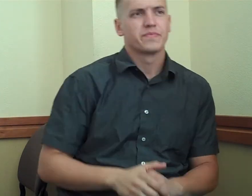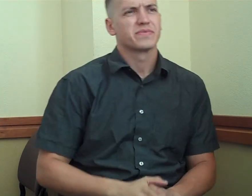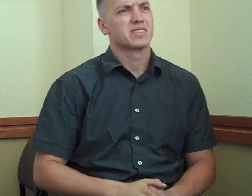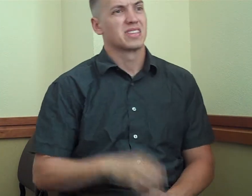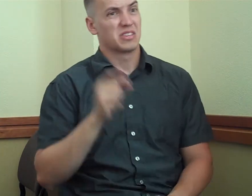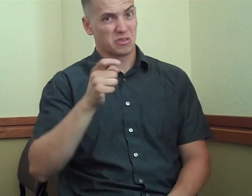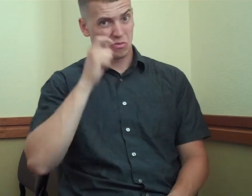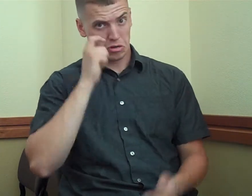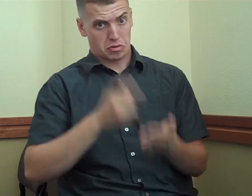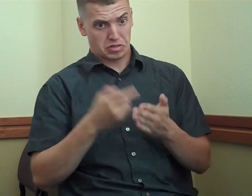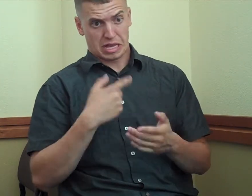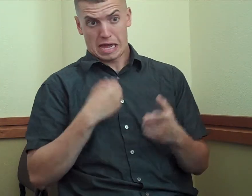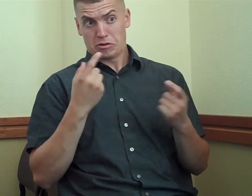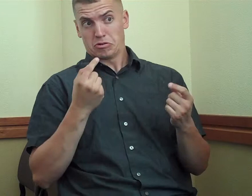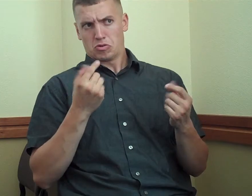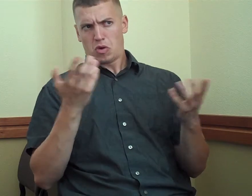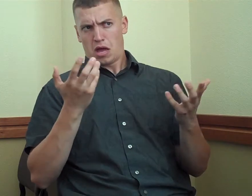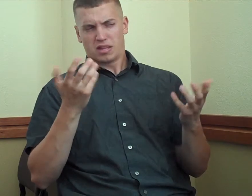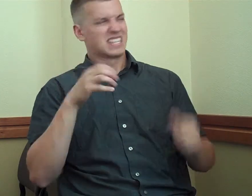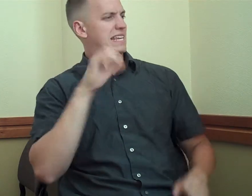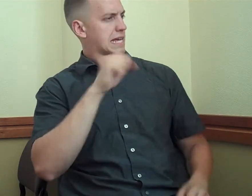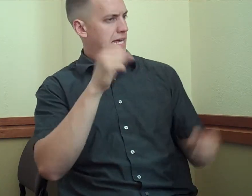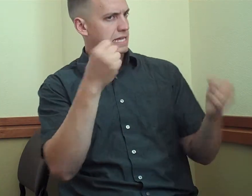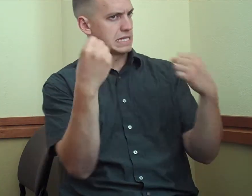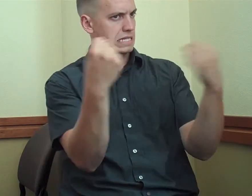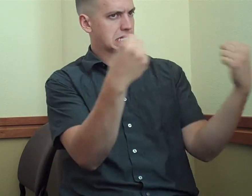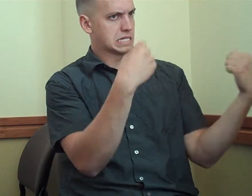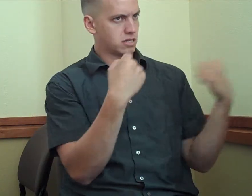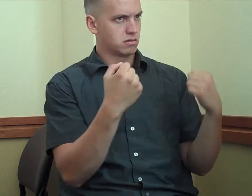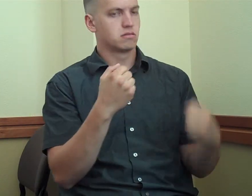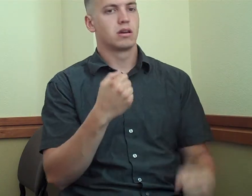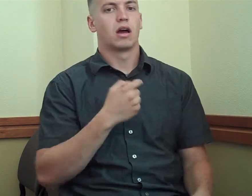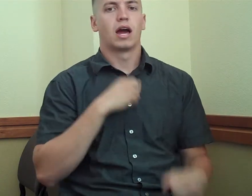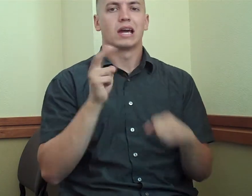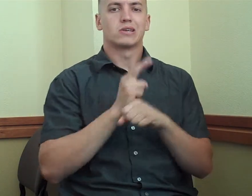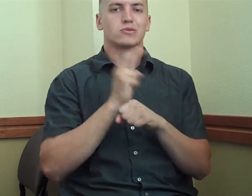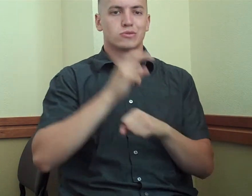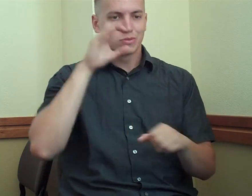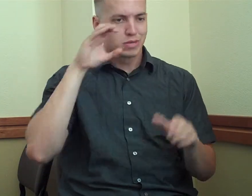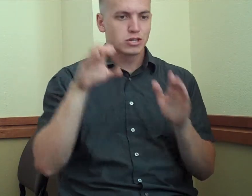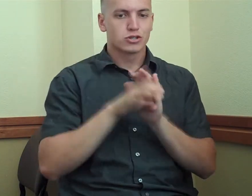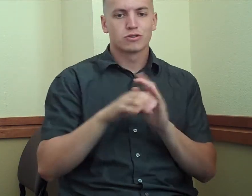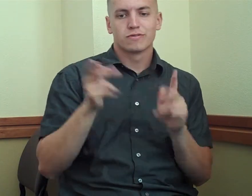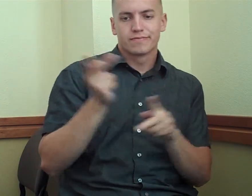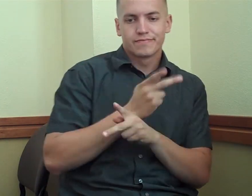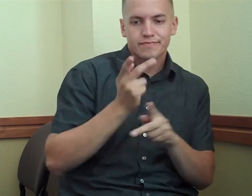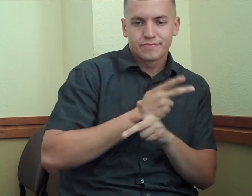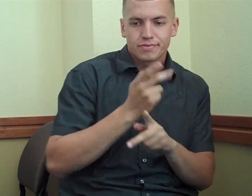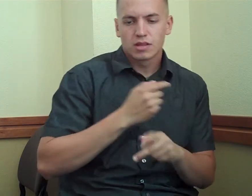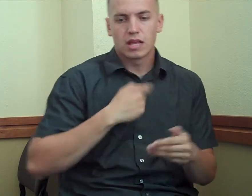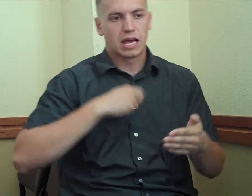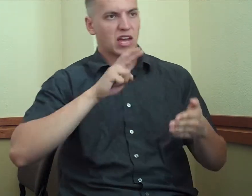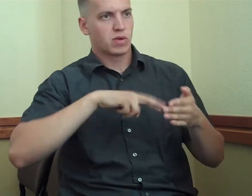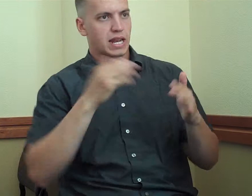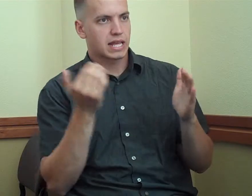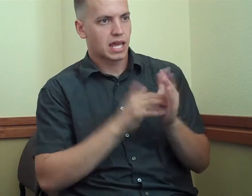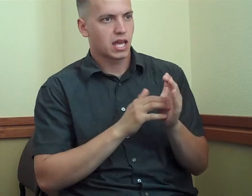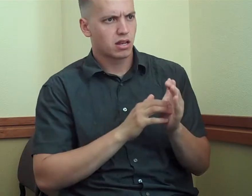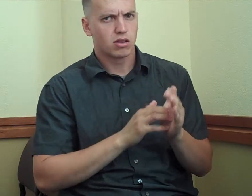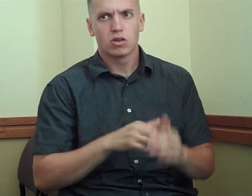did? Yeah. Did you notice how I used some pictures to get my clues? And how I reread? You use other sources too. And